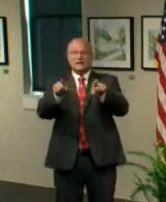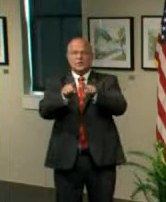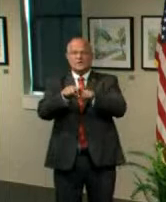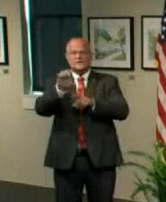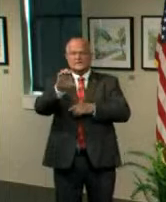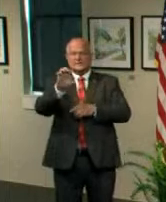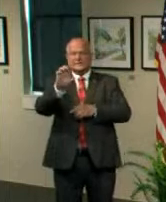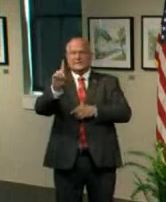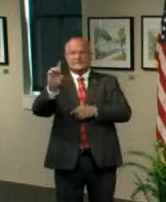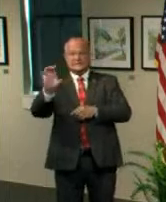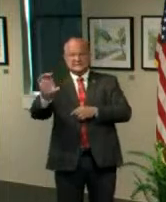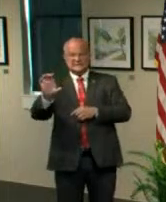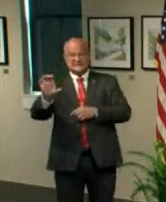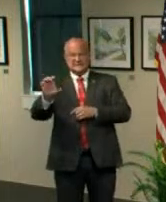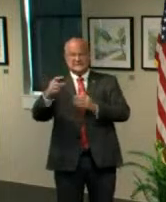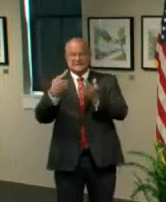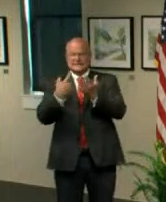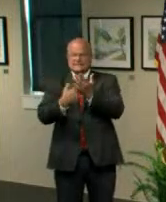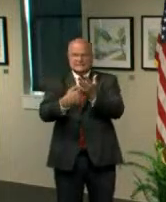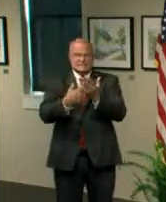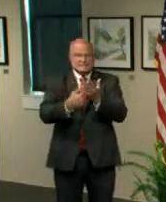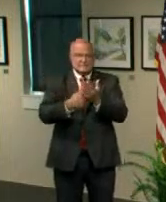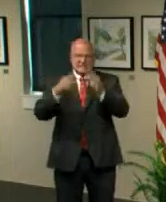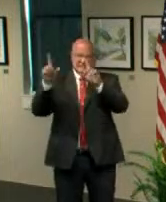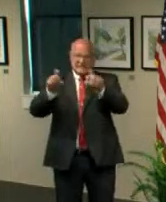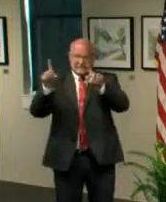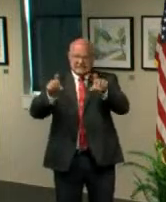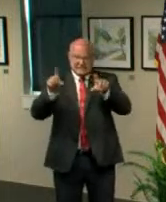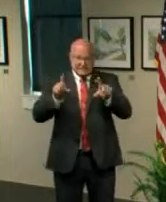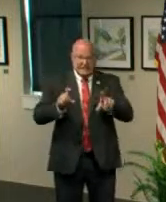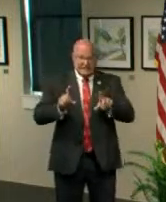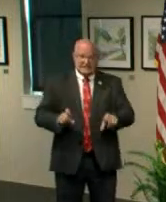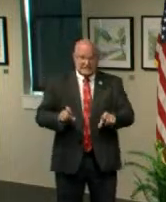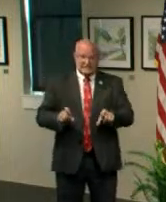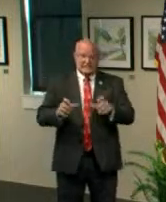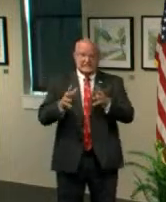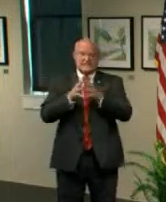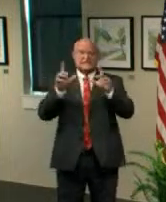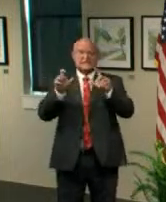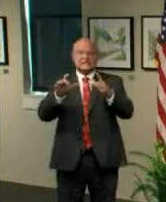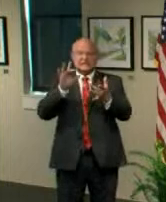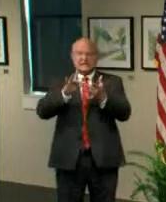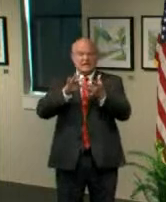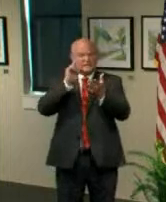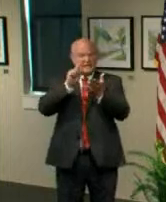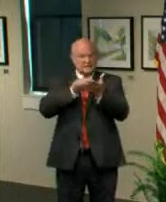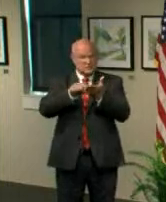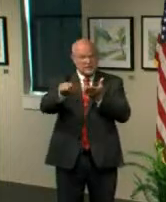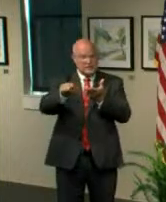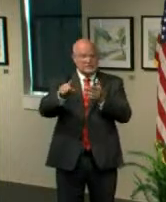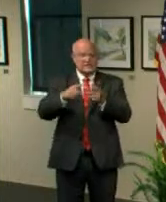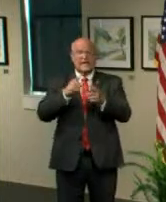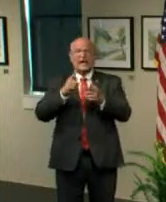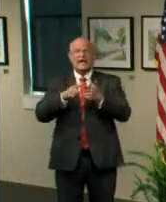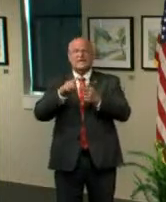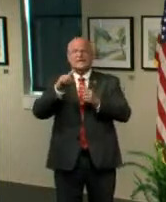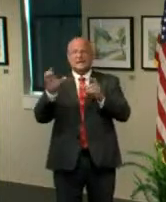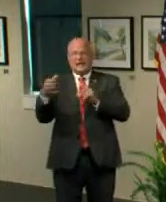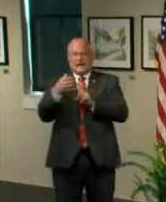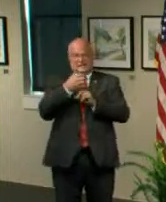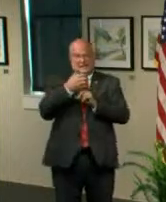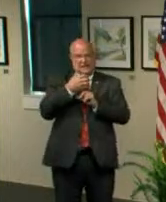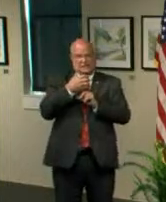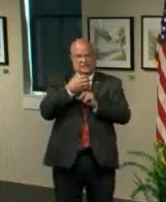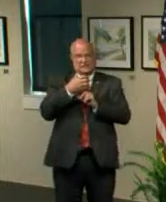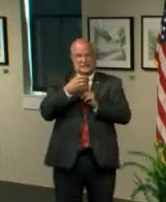with the CDC and doing massive amounts of testing. We do our contact tracing, and then we do our